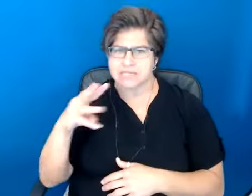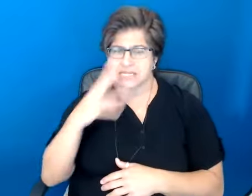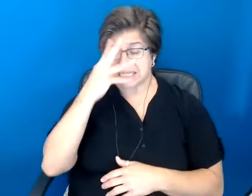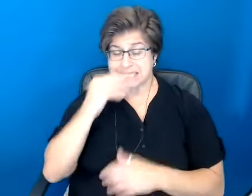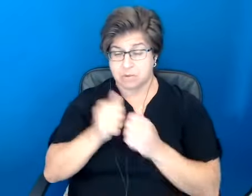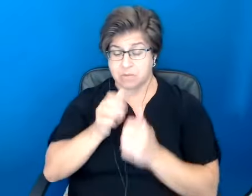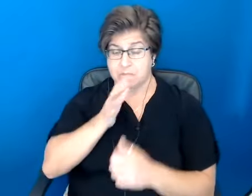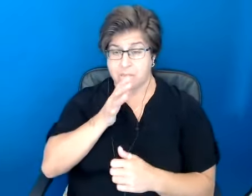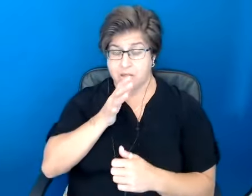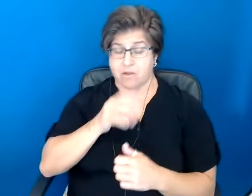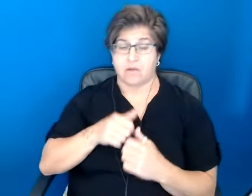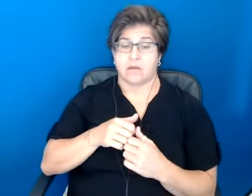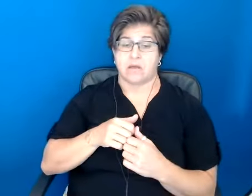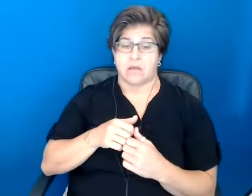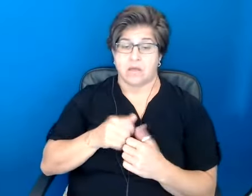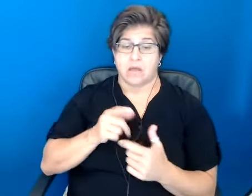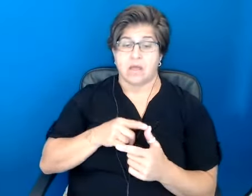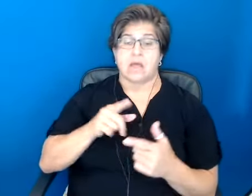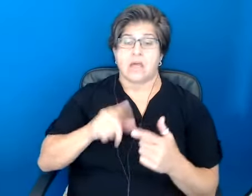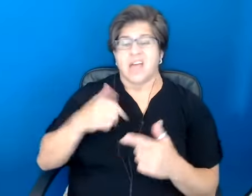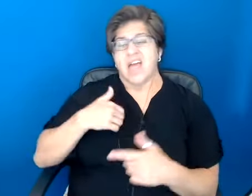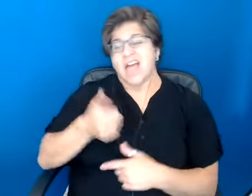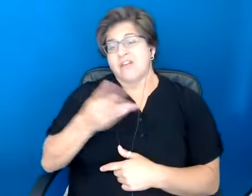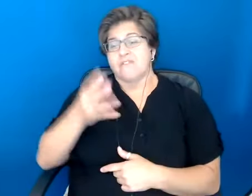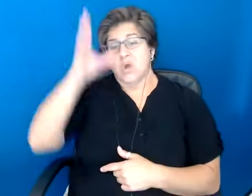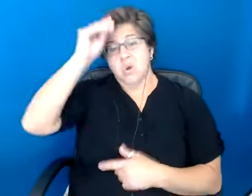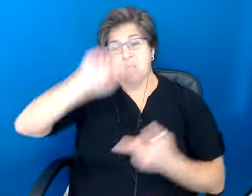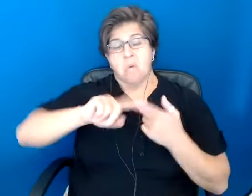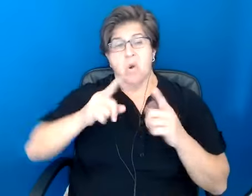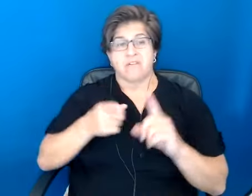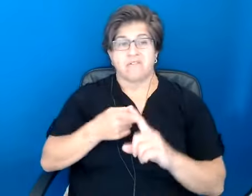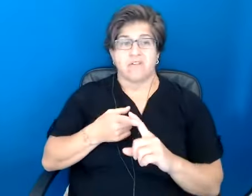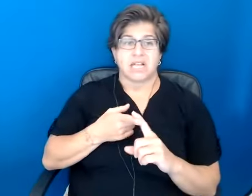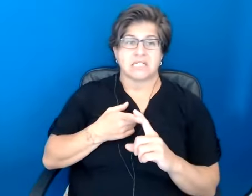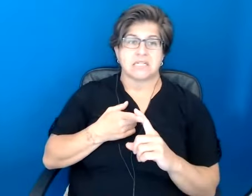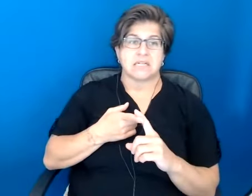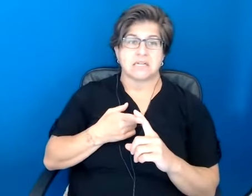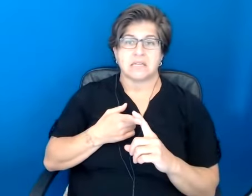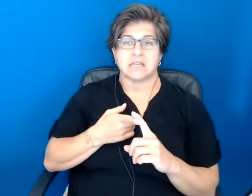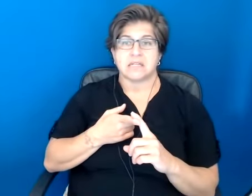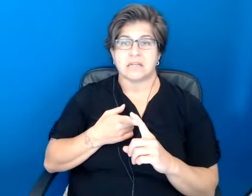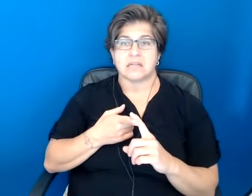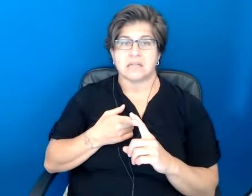I to later learn in Al-Anon how all that happened. But right up until I was 16, I slept with my mother,